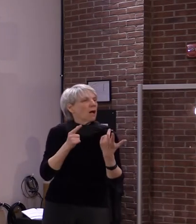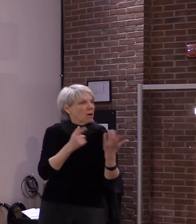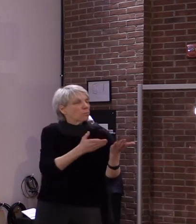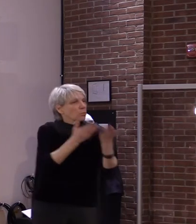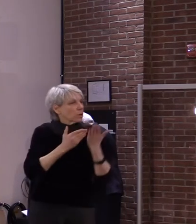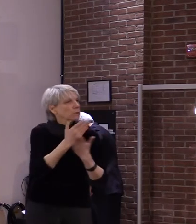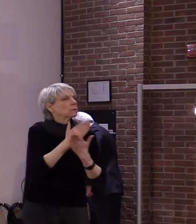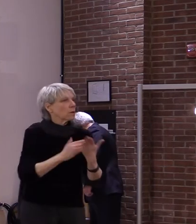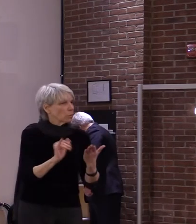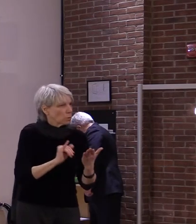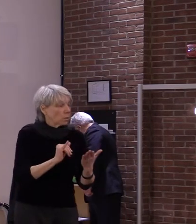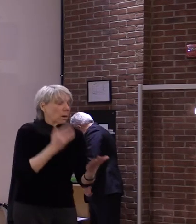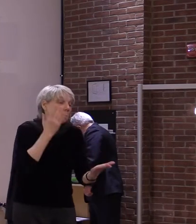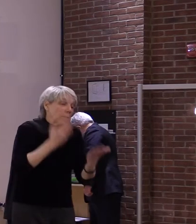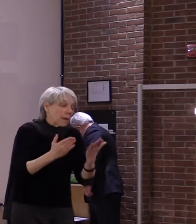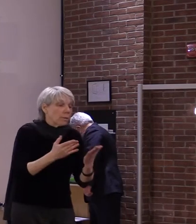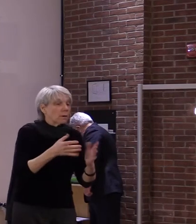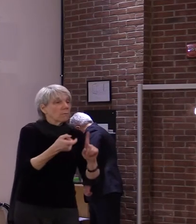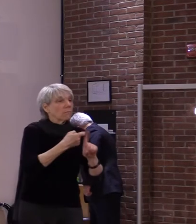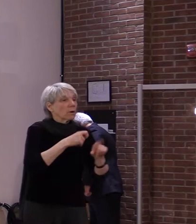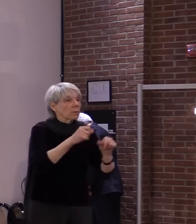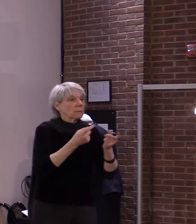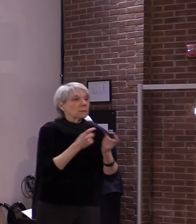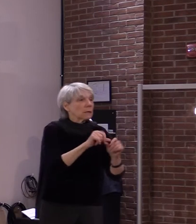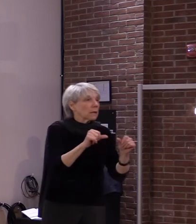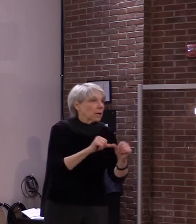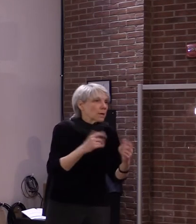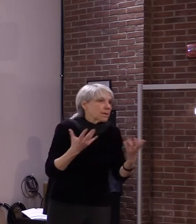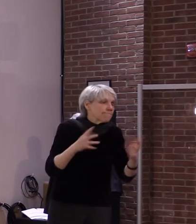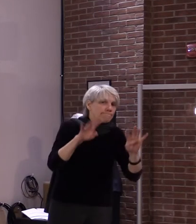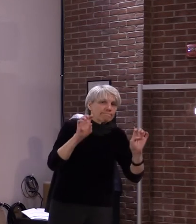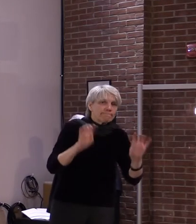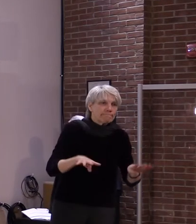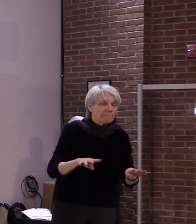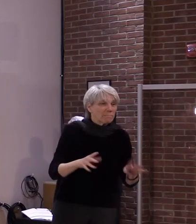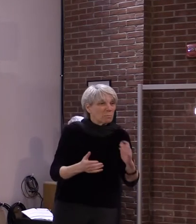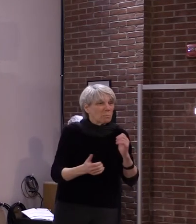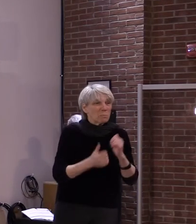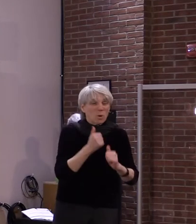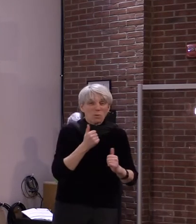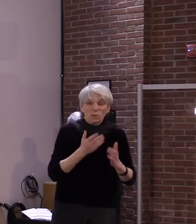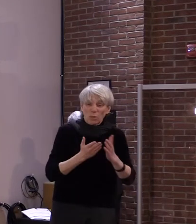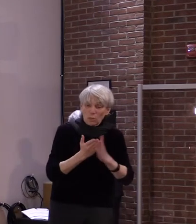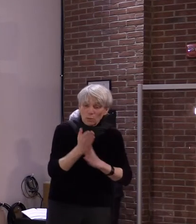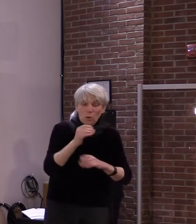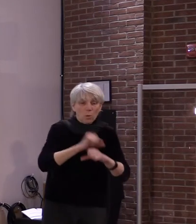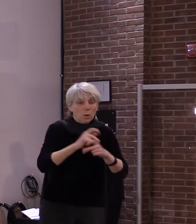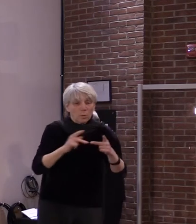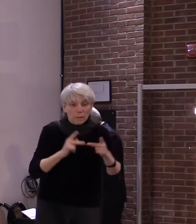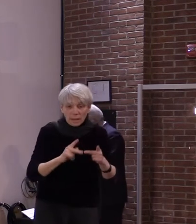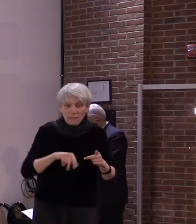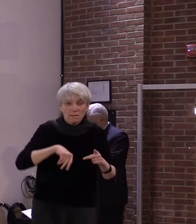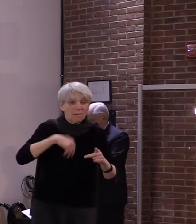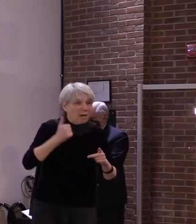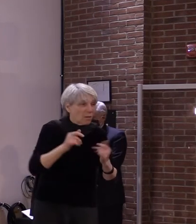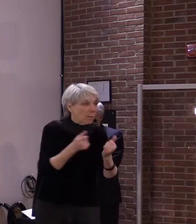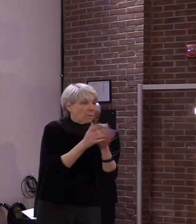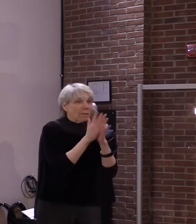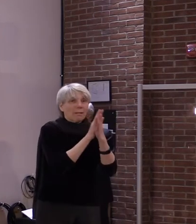majority is just plain community transmission at work sites and throughout communities